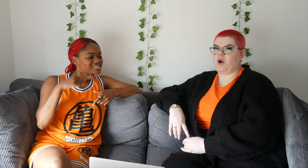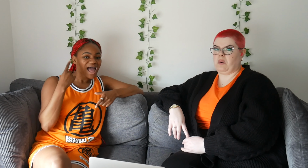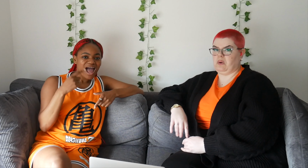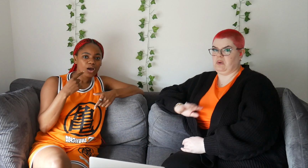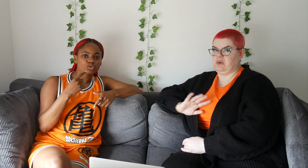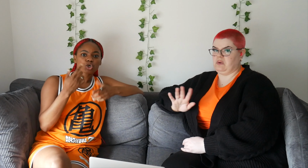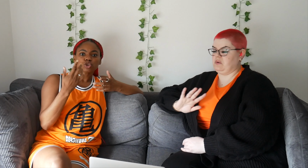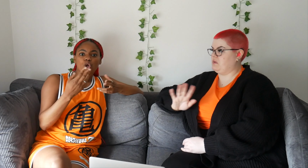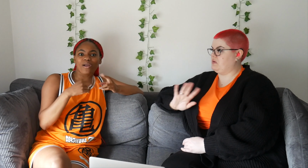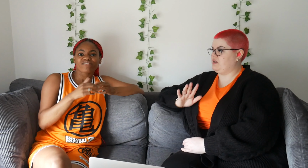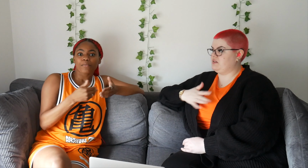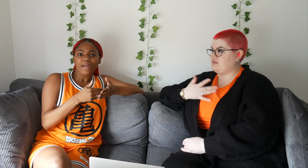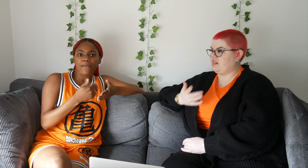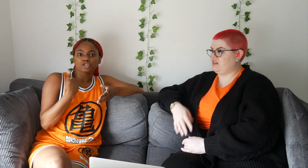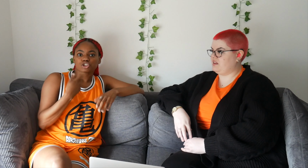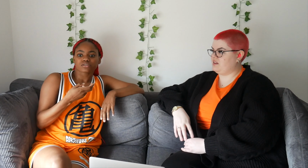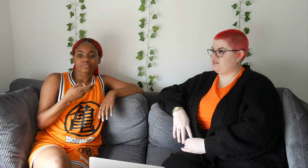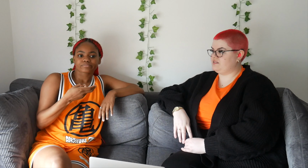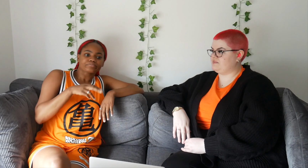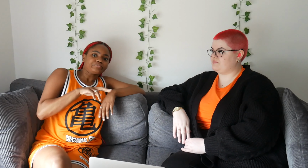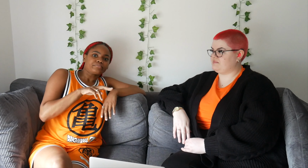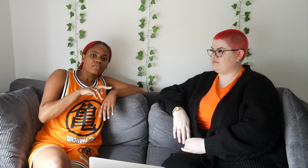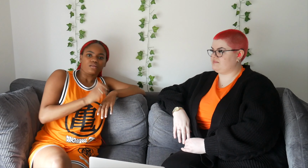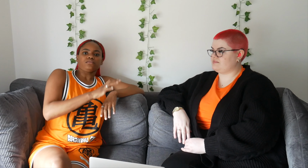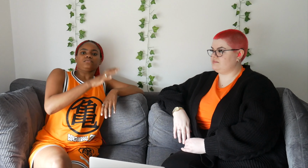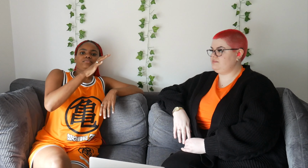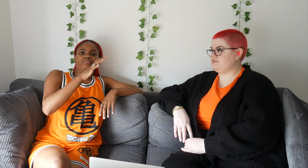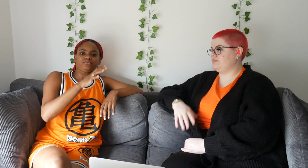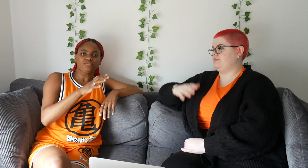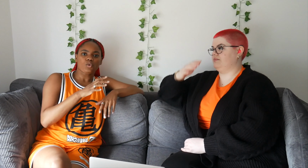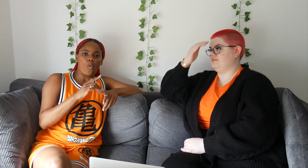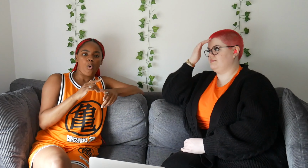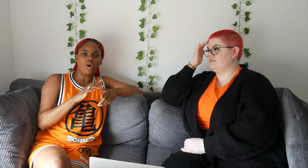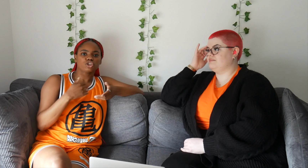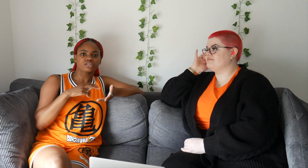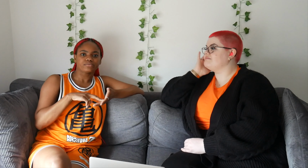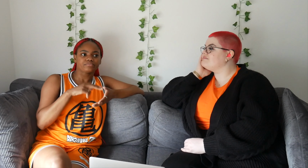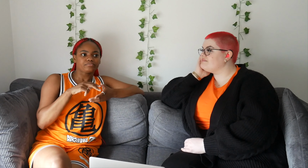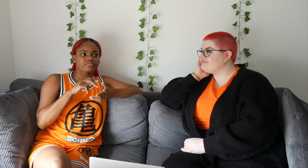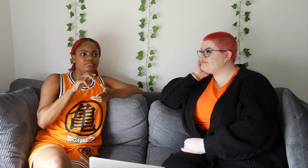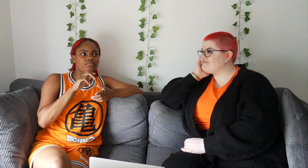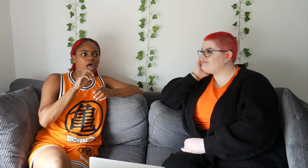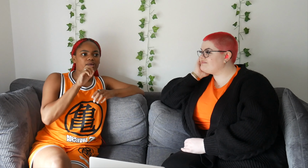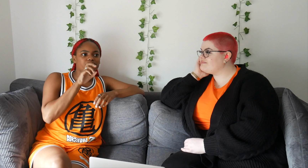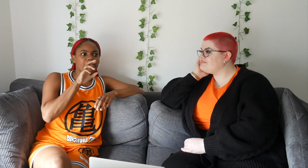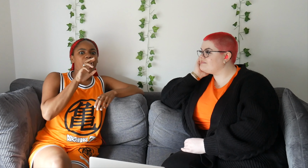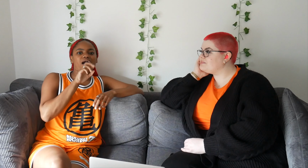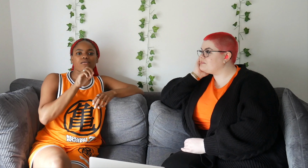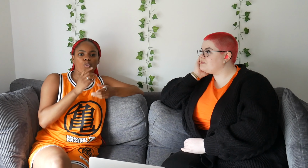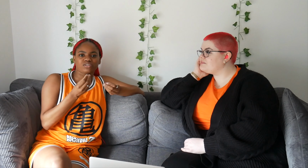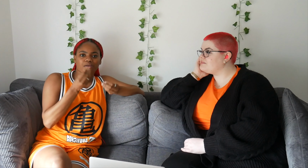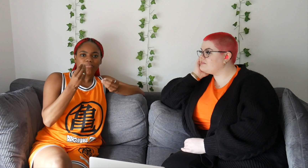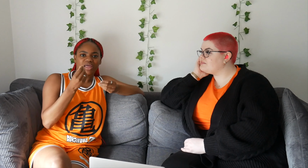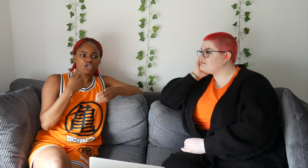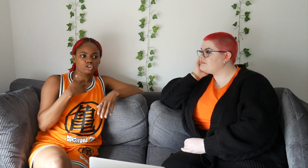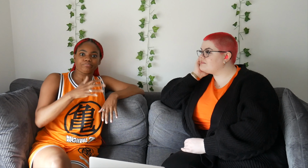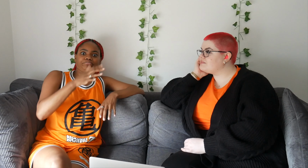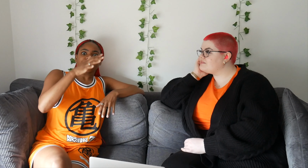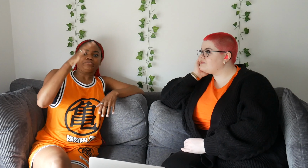movement and sound. So if the baby is just turning over, it would just vibrate. Or they just make one small sound, it would